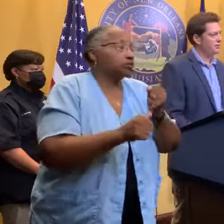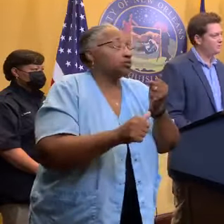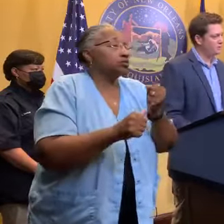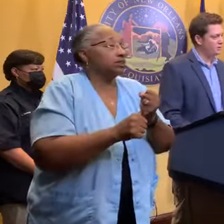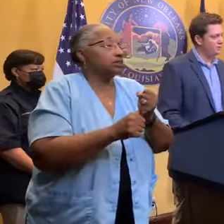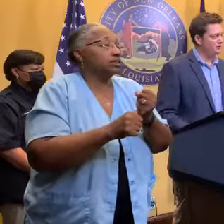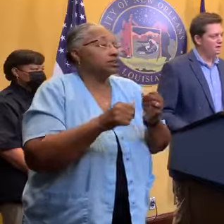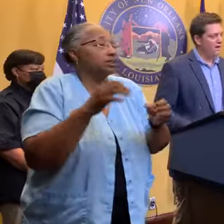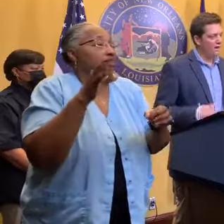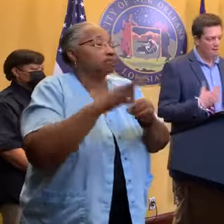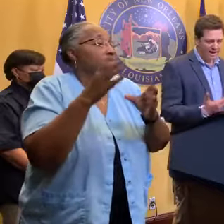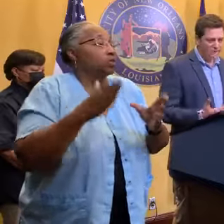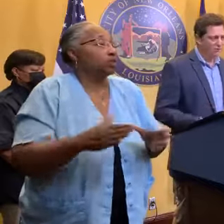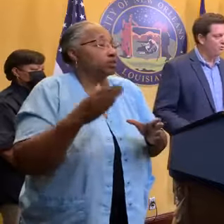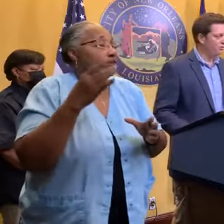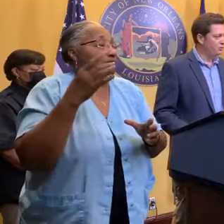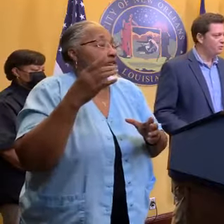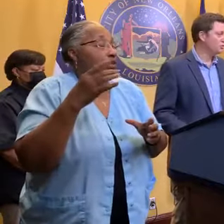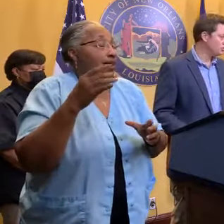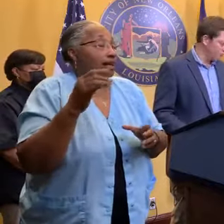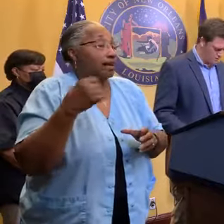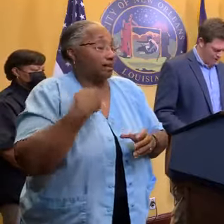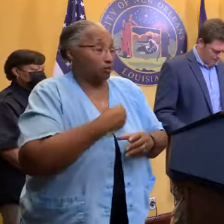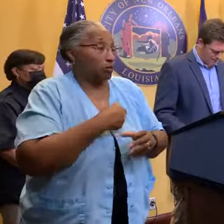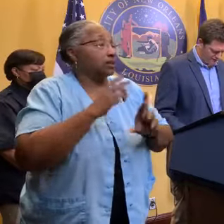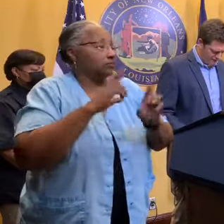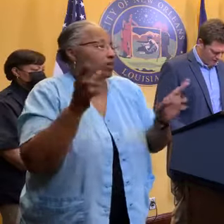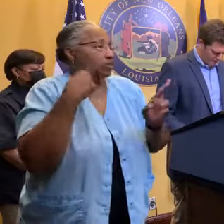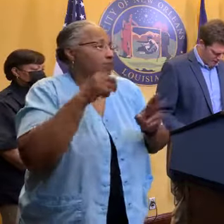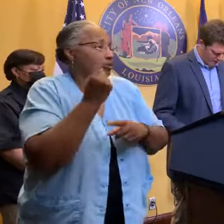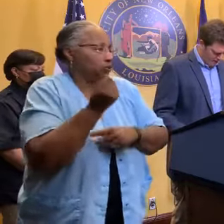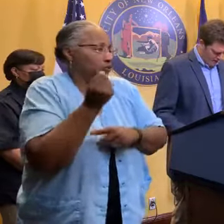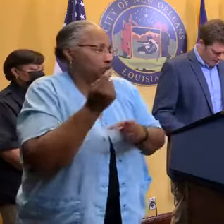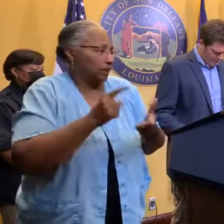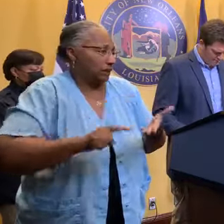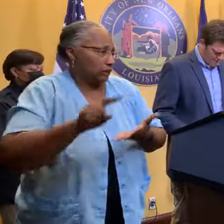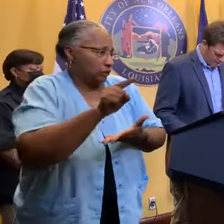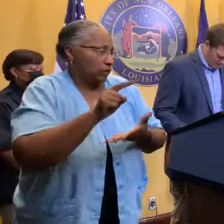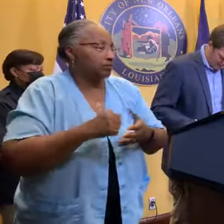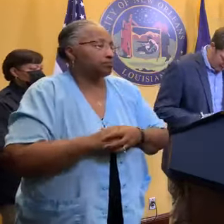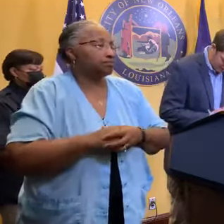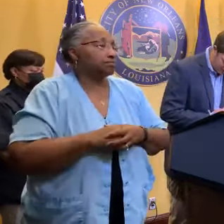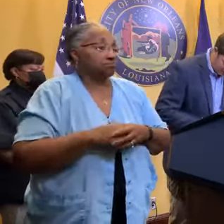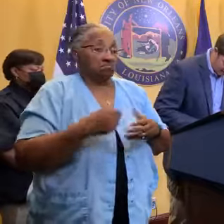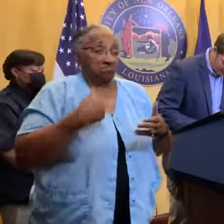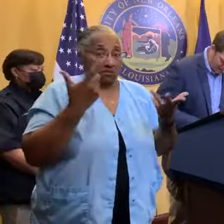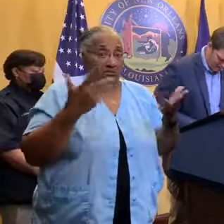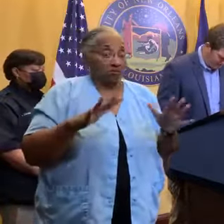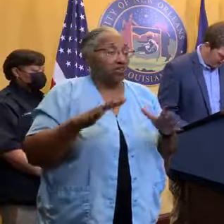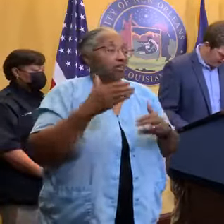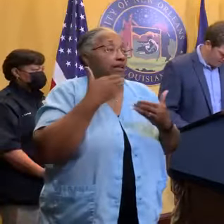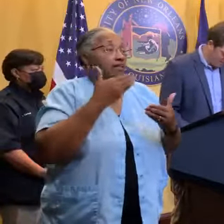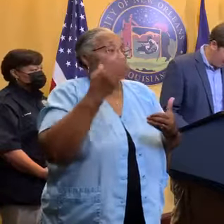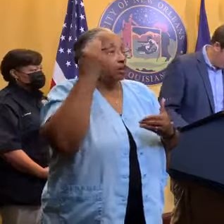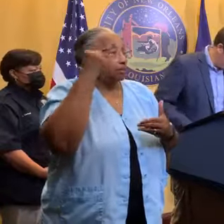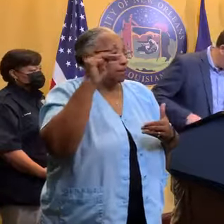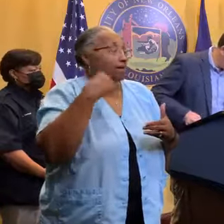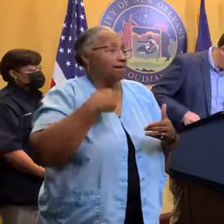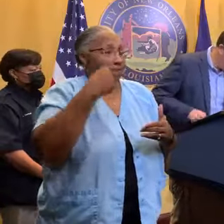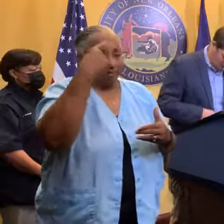for operations as we move forward toward Tuesday of next week. That's all I have. Thank you, Mayor. I think after